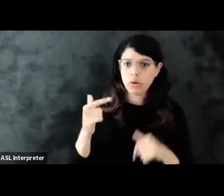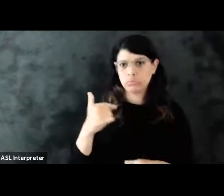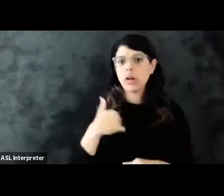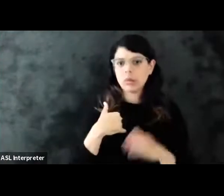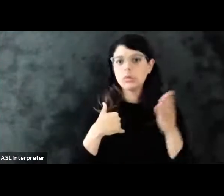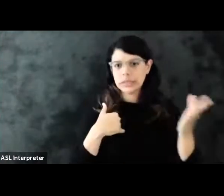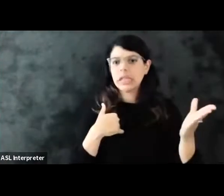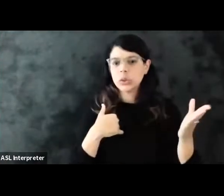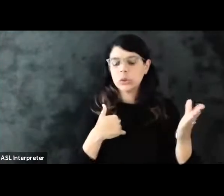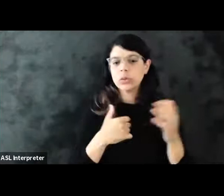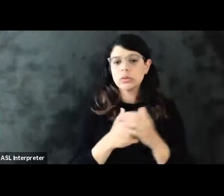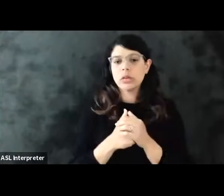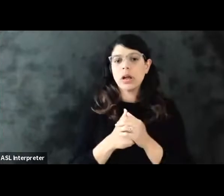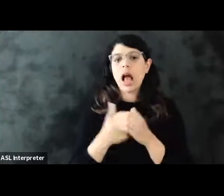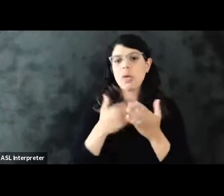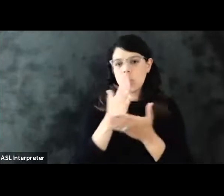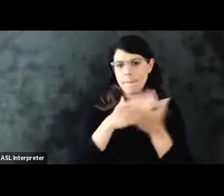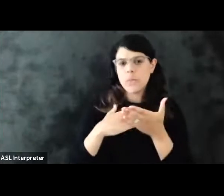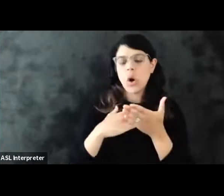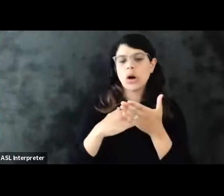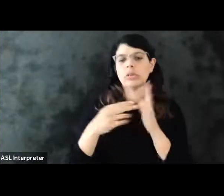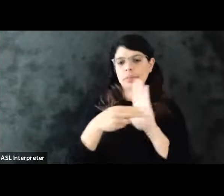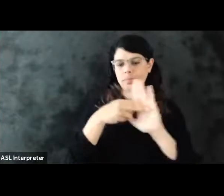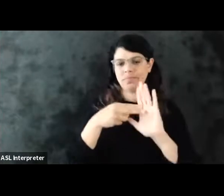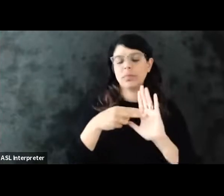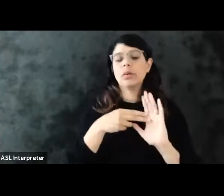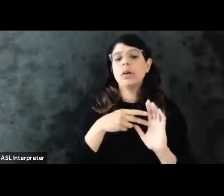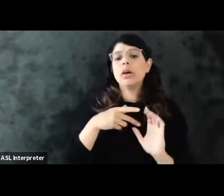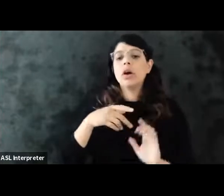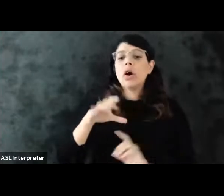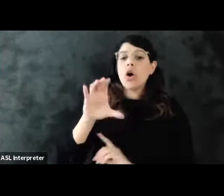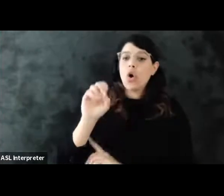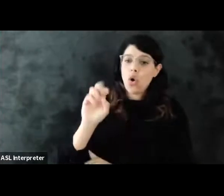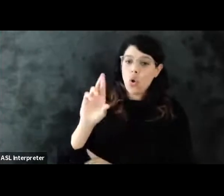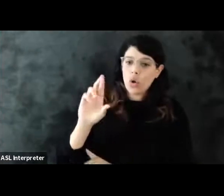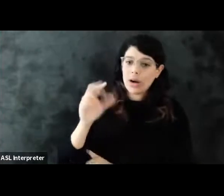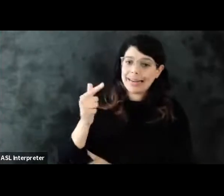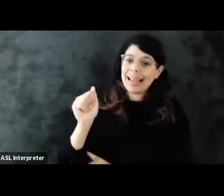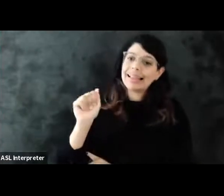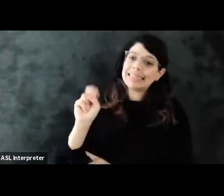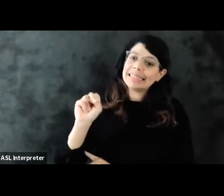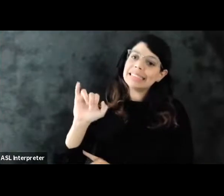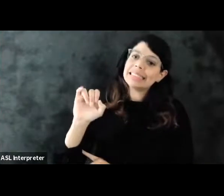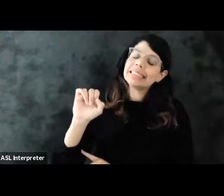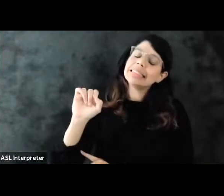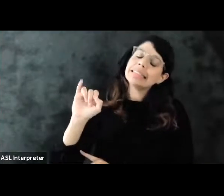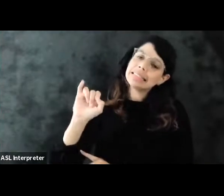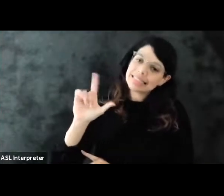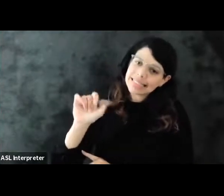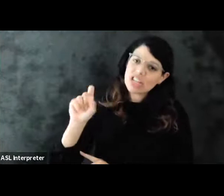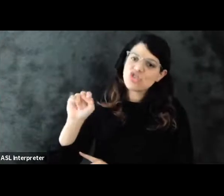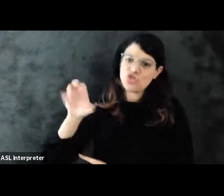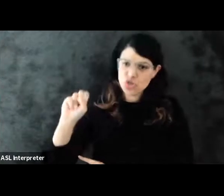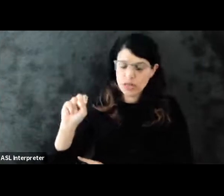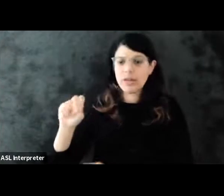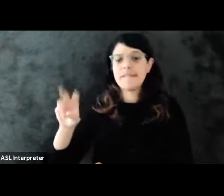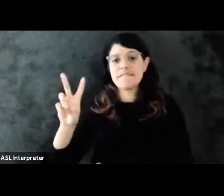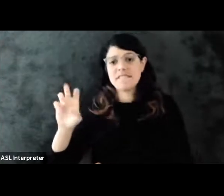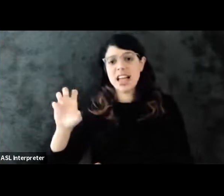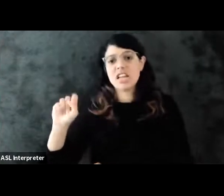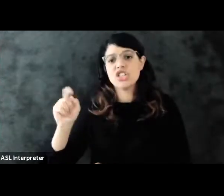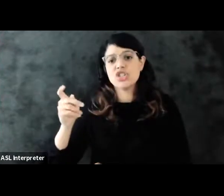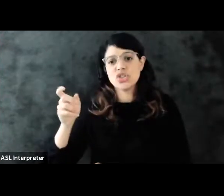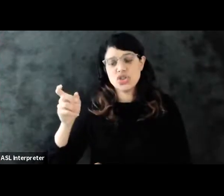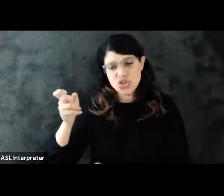the organization Veterans for Peace. We call it Veterans for Peace, where we continue to speak out against the war.